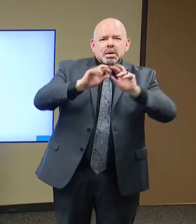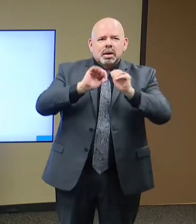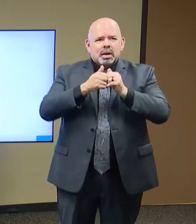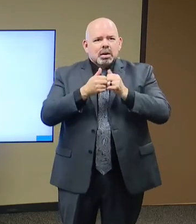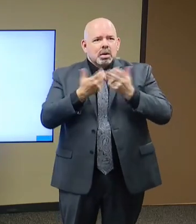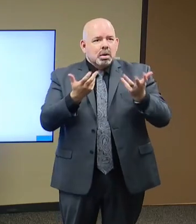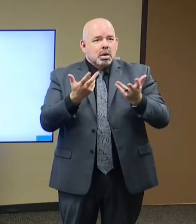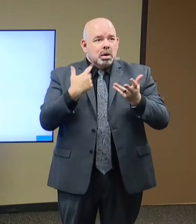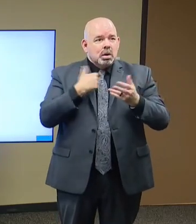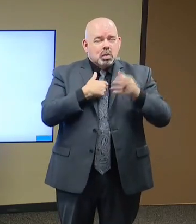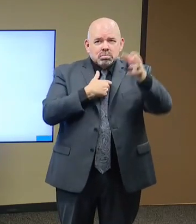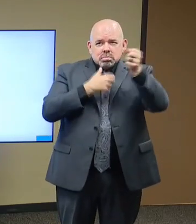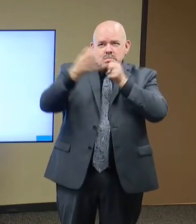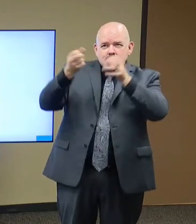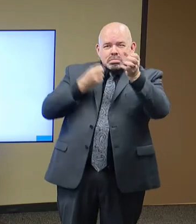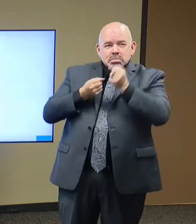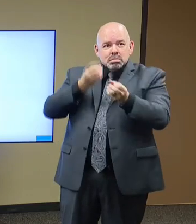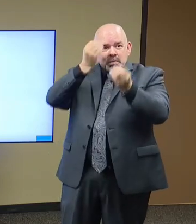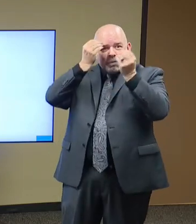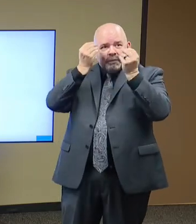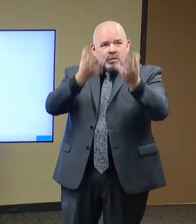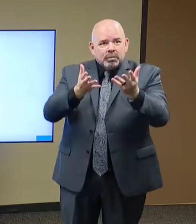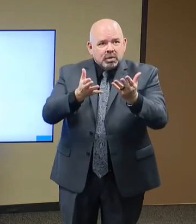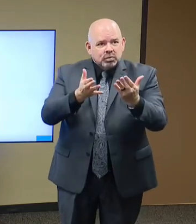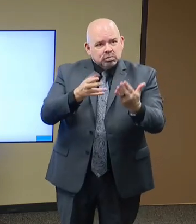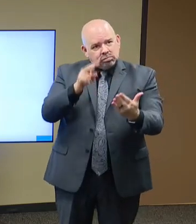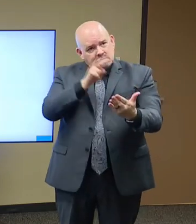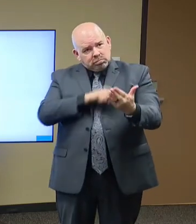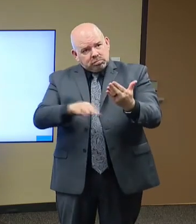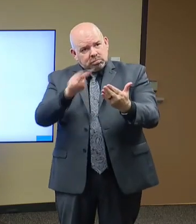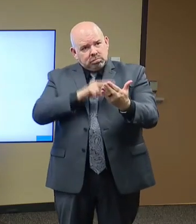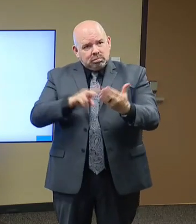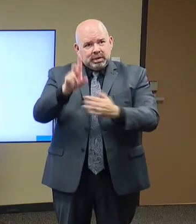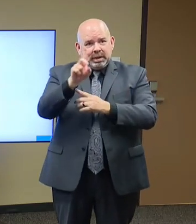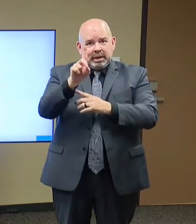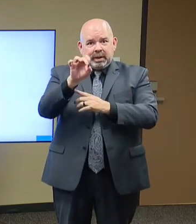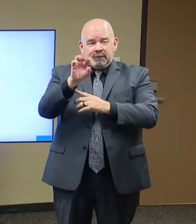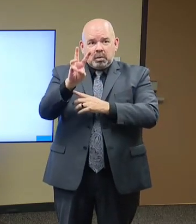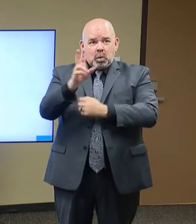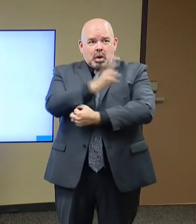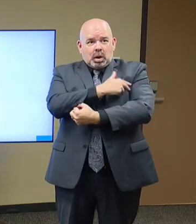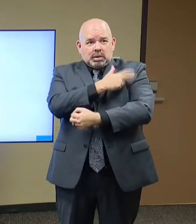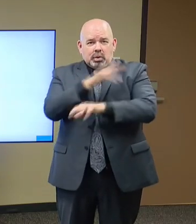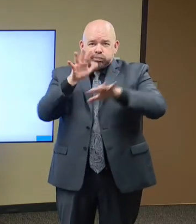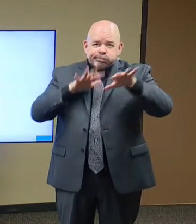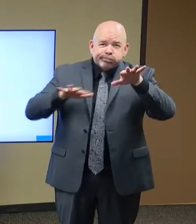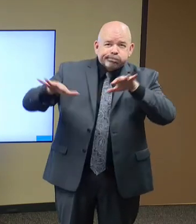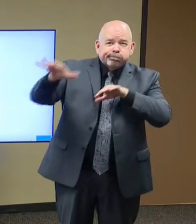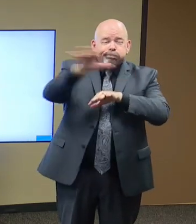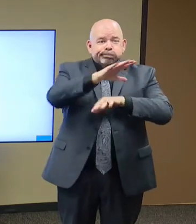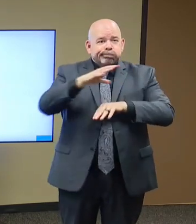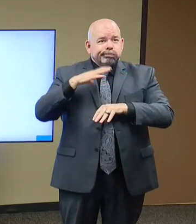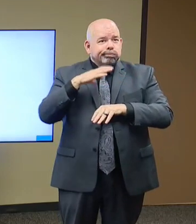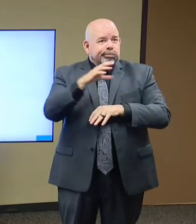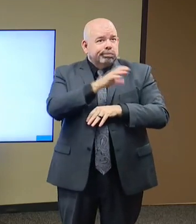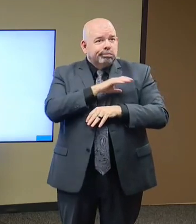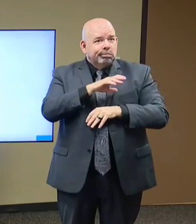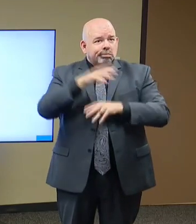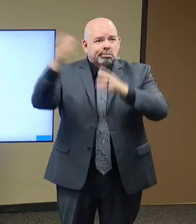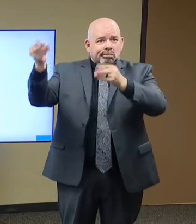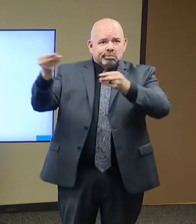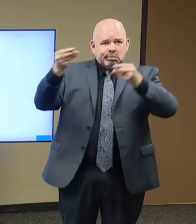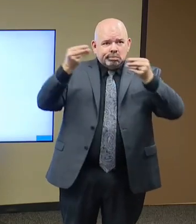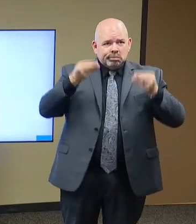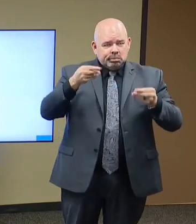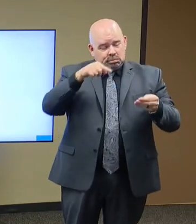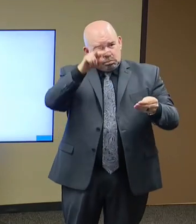reports that we're getting from the DFW Hospital Council and others, that we're able to move from red to orange on that. The